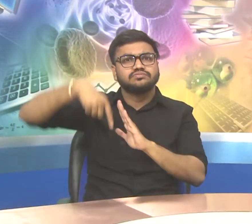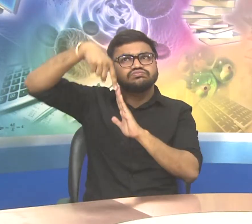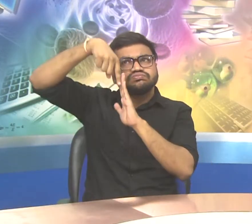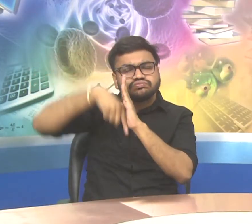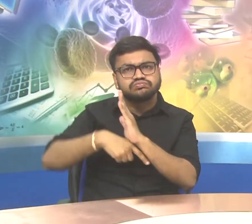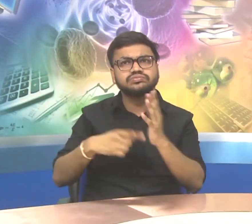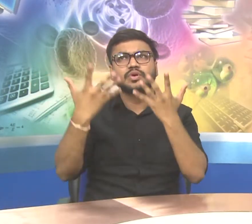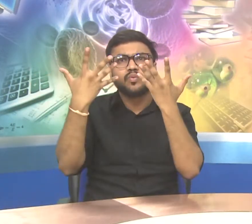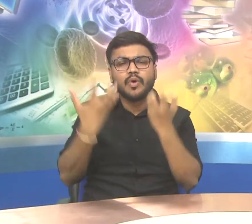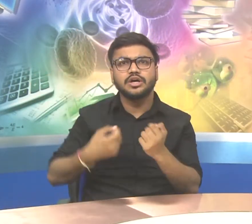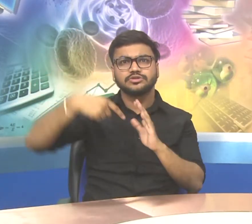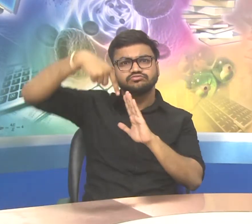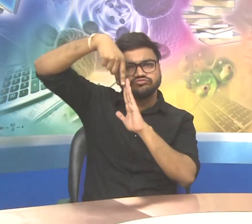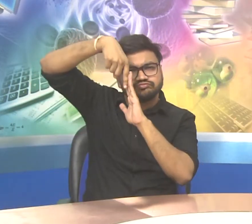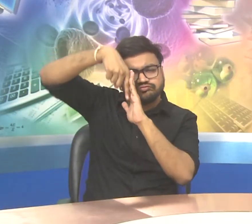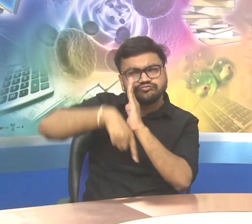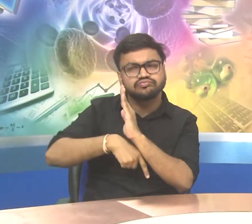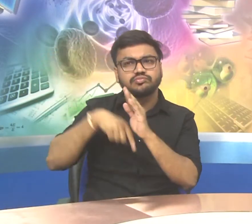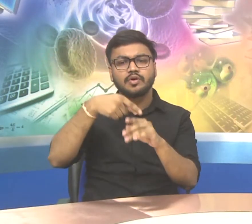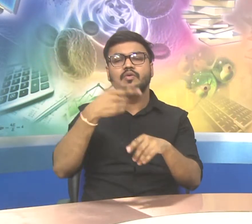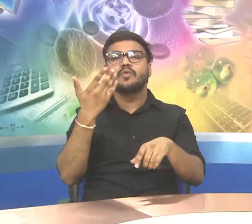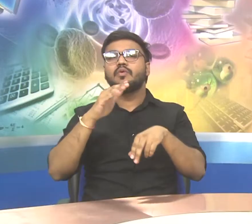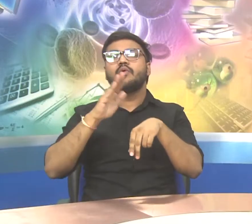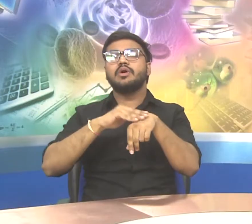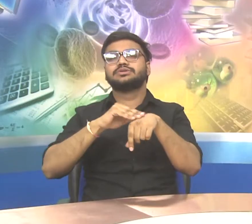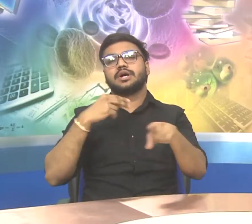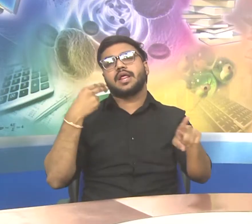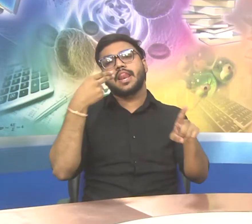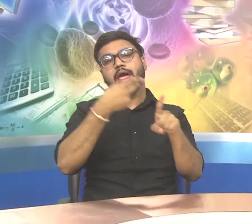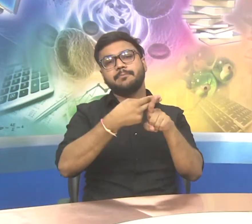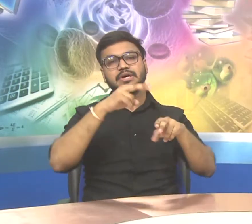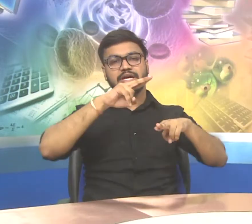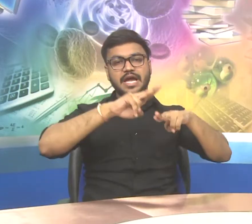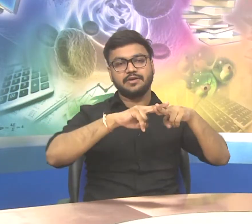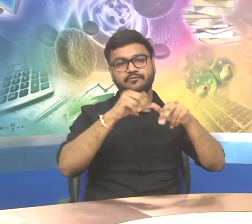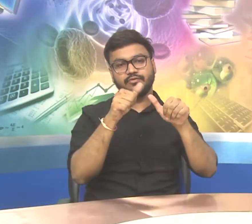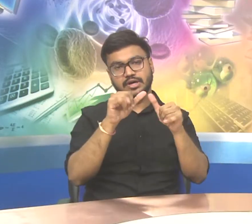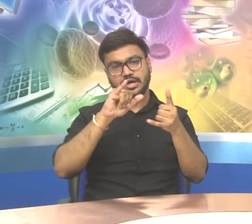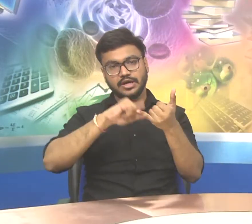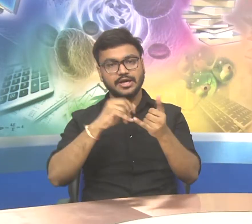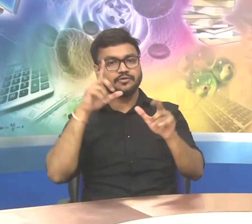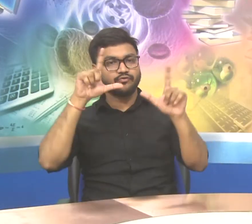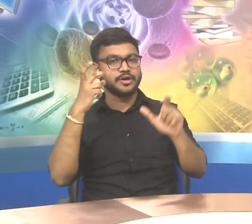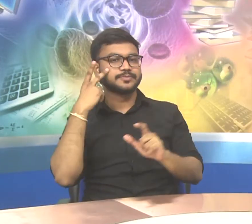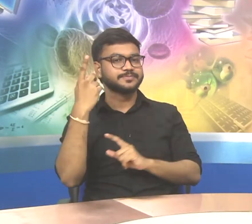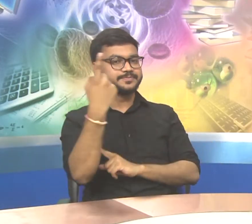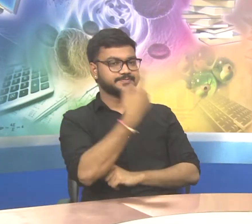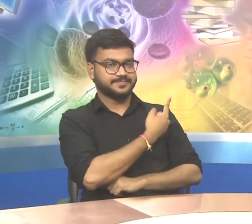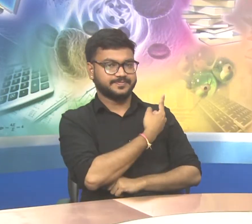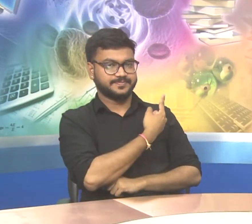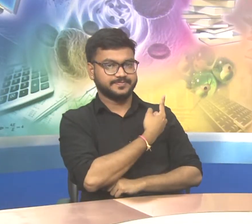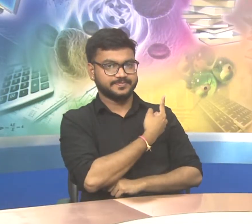you have fascinations about to learn more about those mountains.